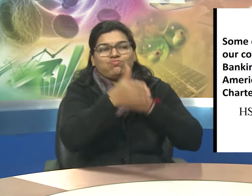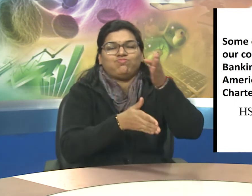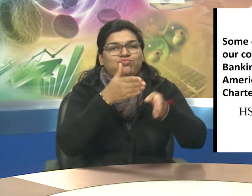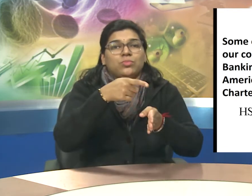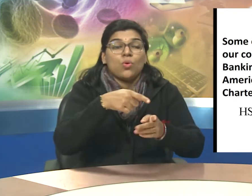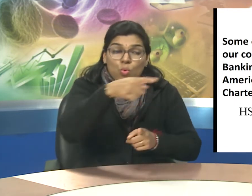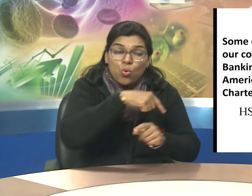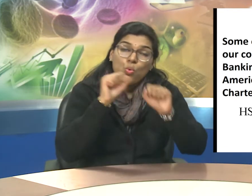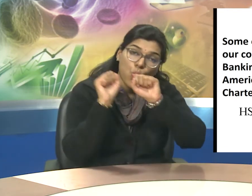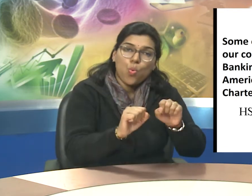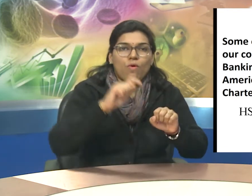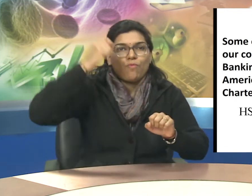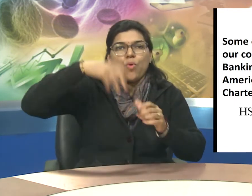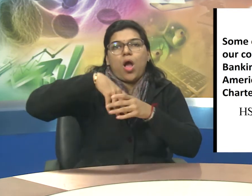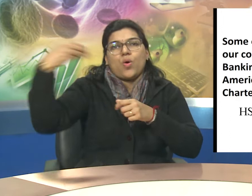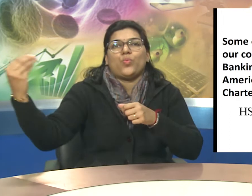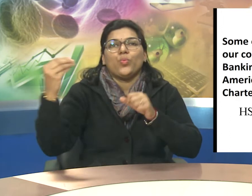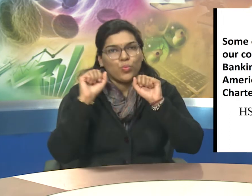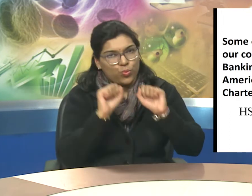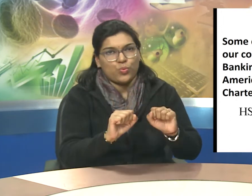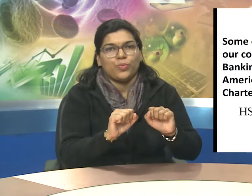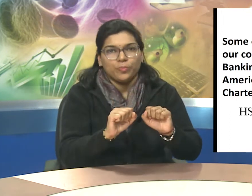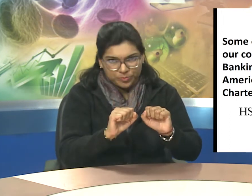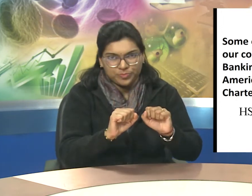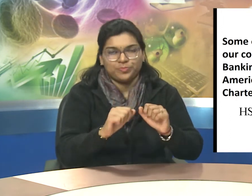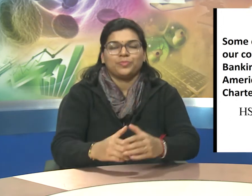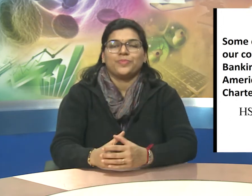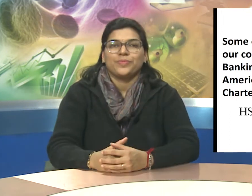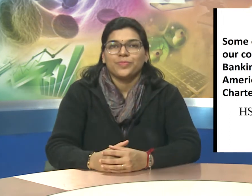they have their branches in our country. So they are all known as foreign banks.